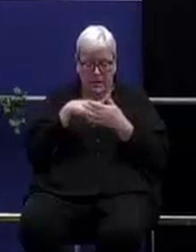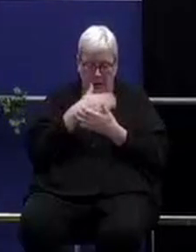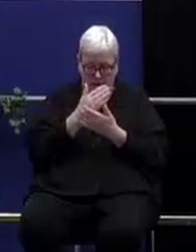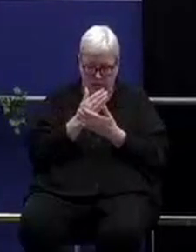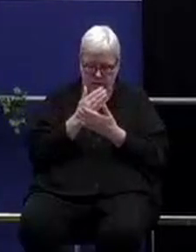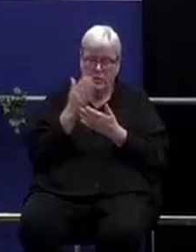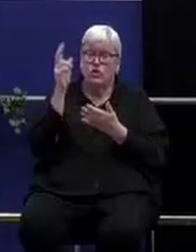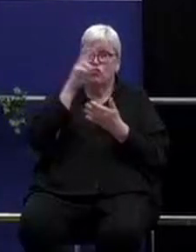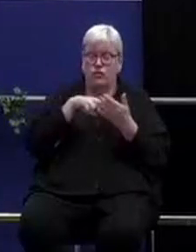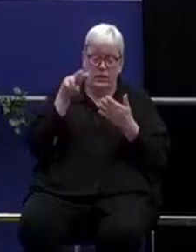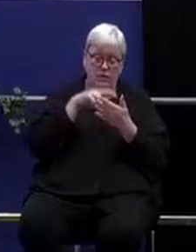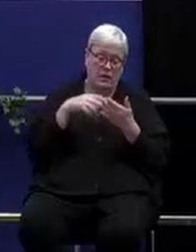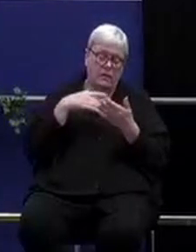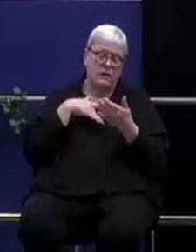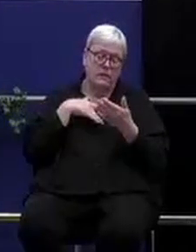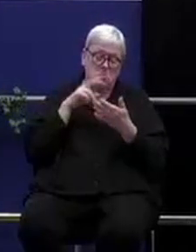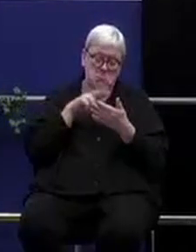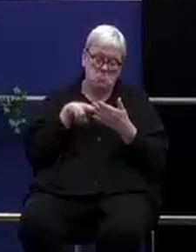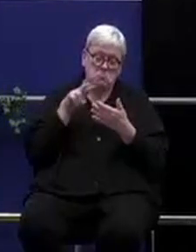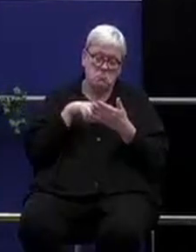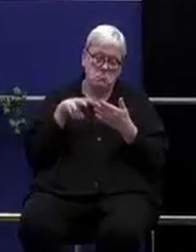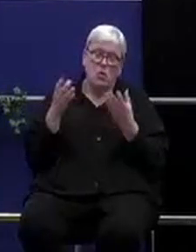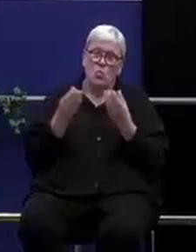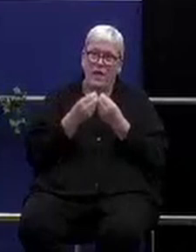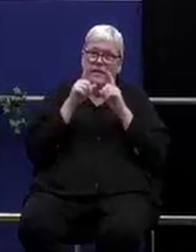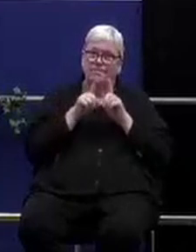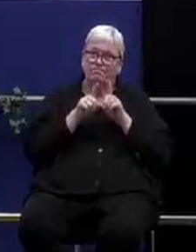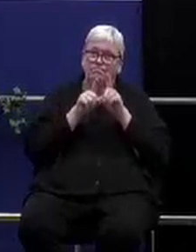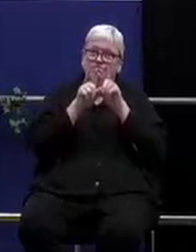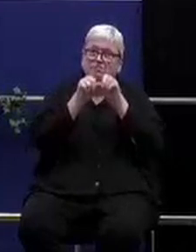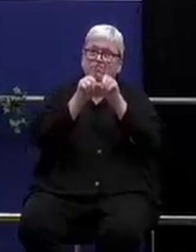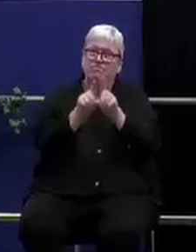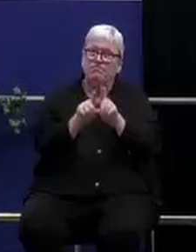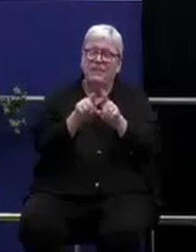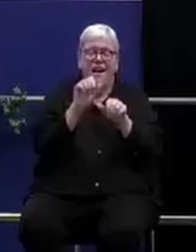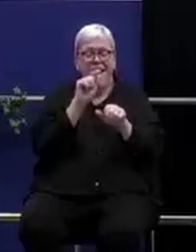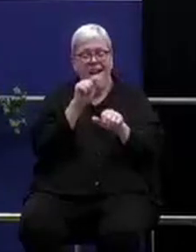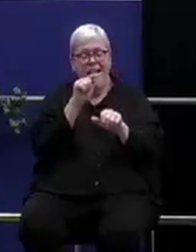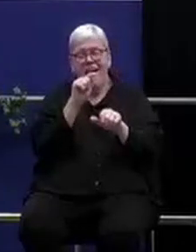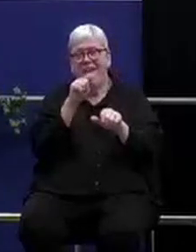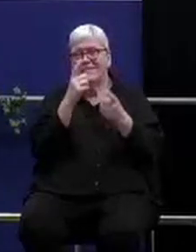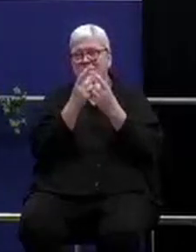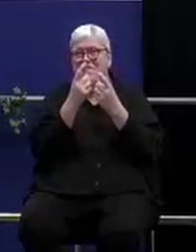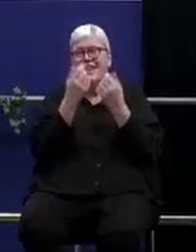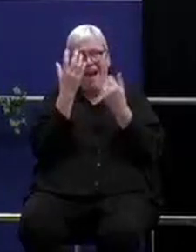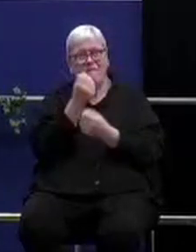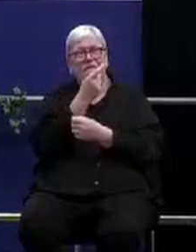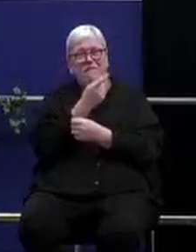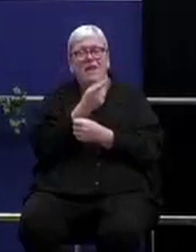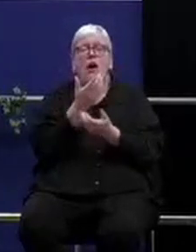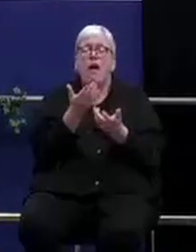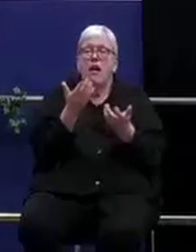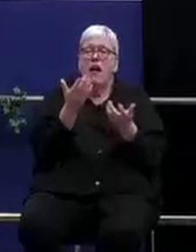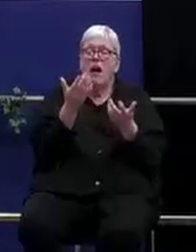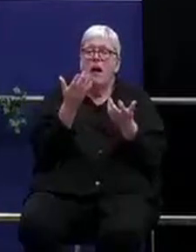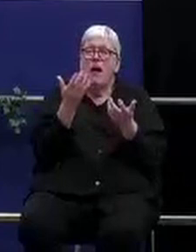the reader, you're kind of like along for the ride, going, oh, they've got something, you know, that, you